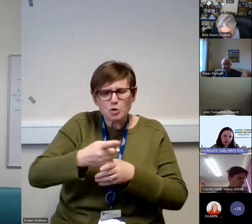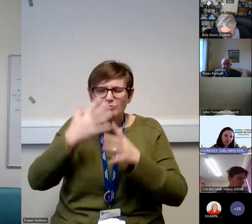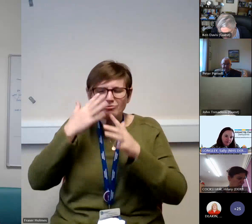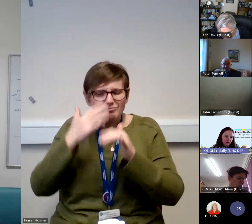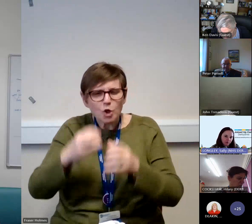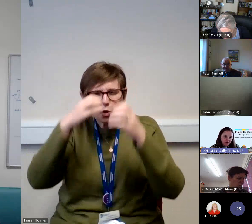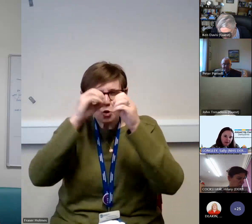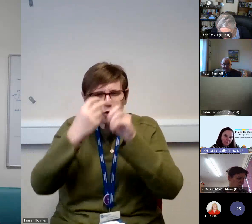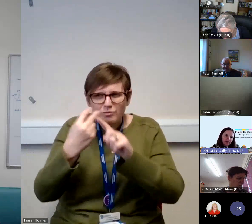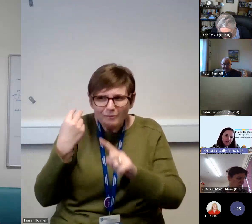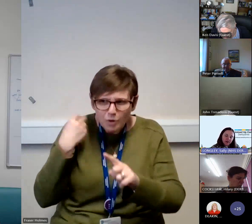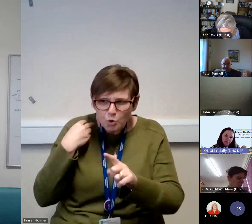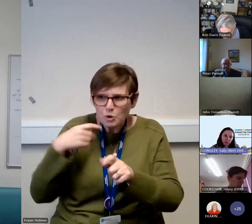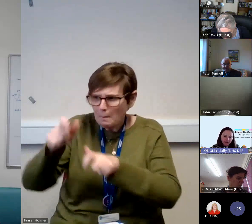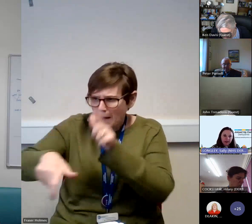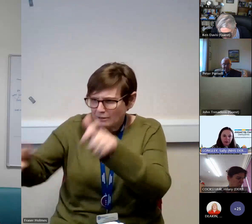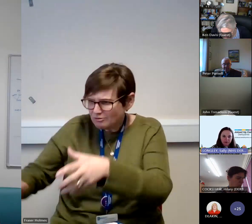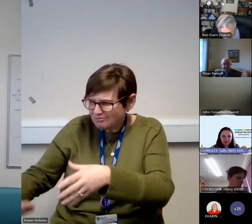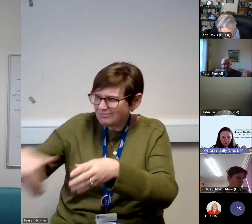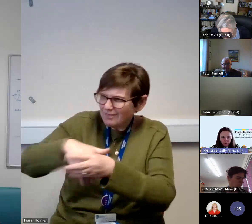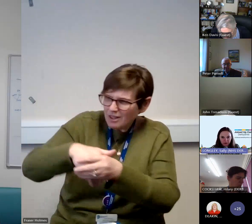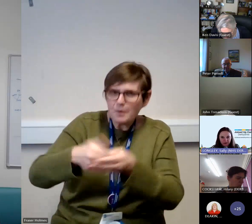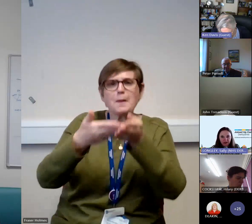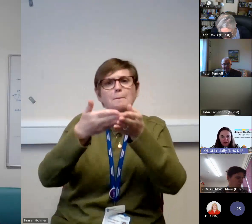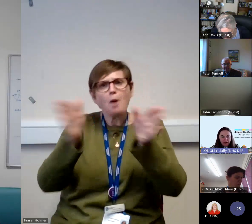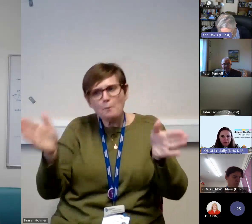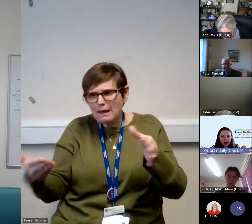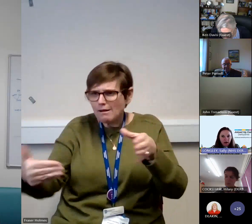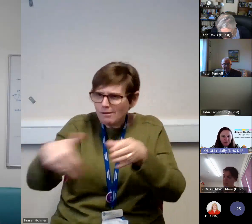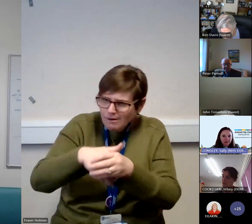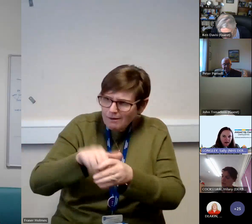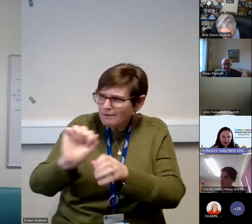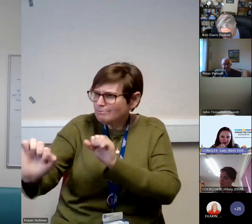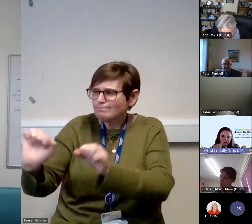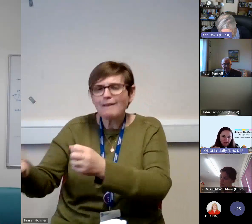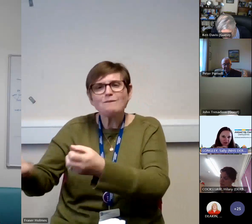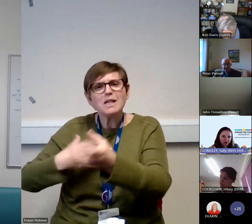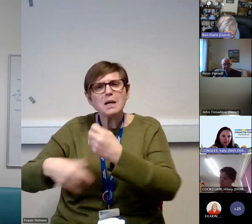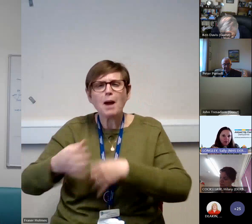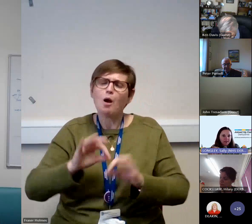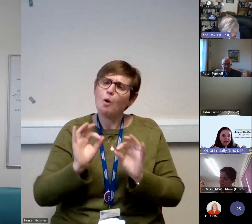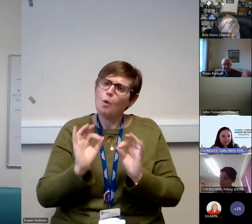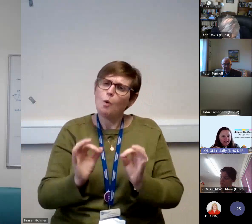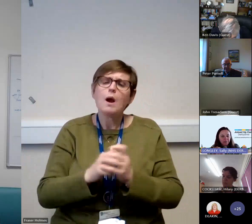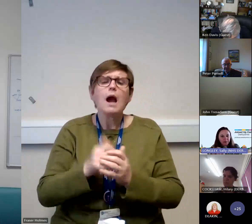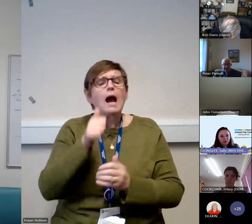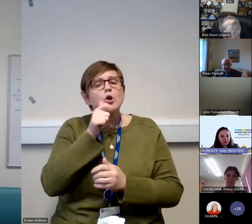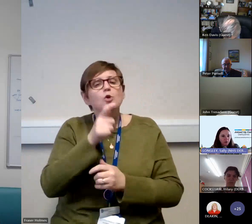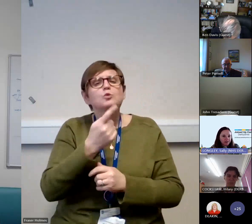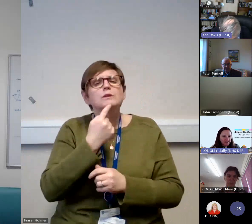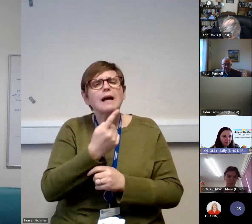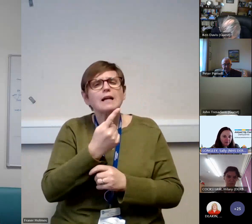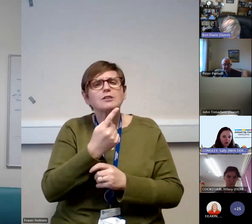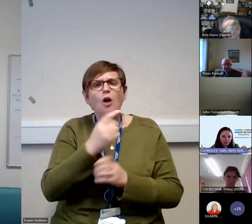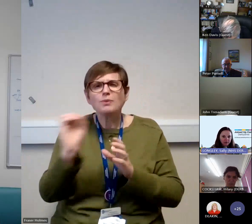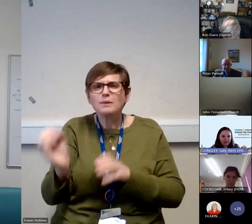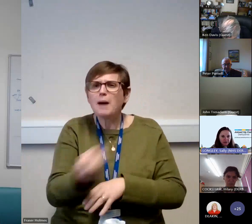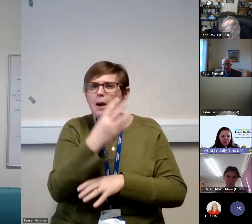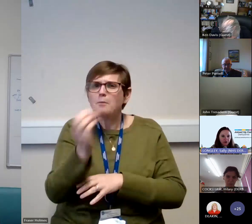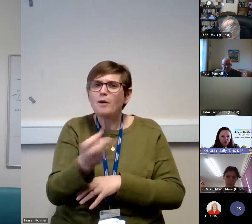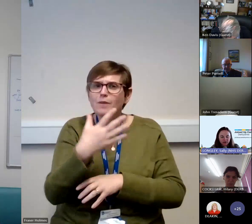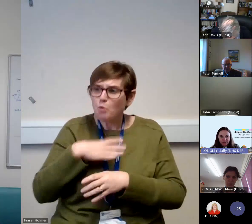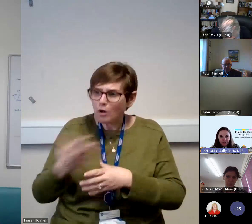sort of how you're involving patients and the public going forward. I know you mentioned on the slide, if people do want to get